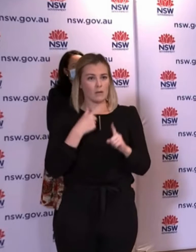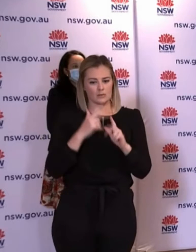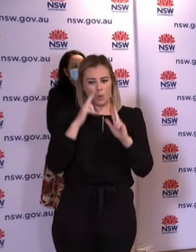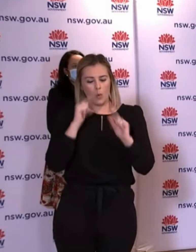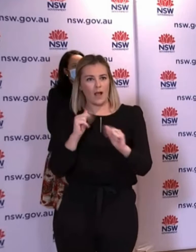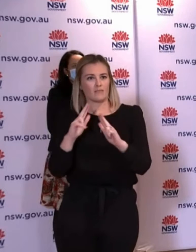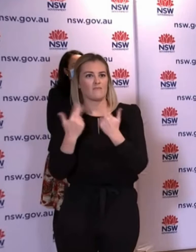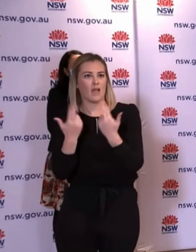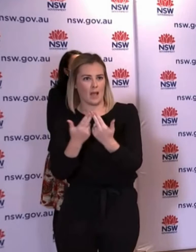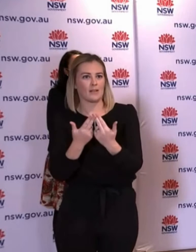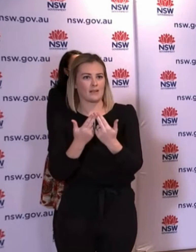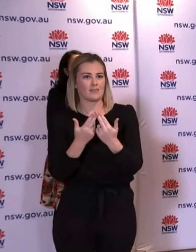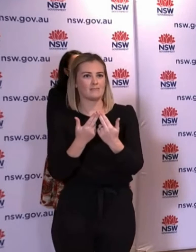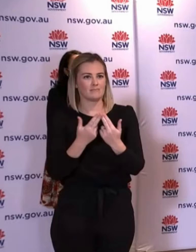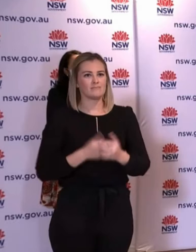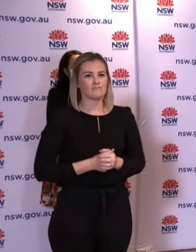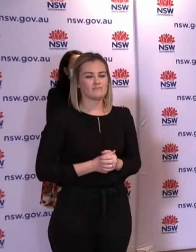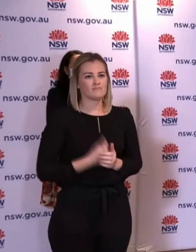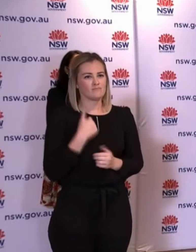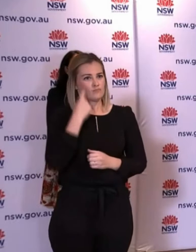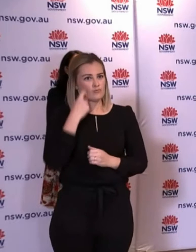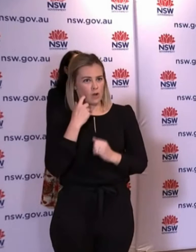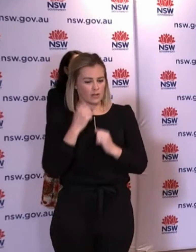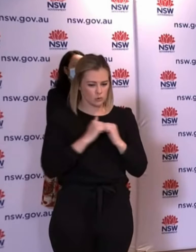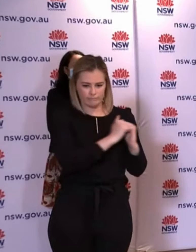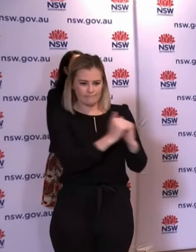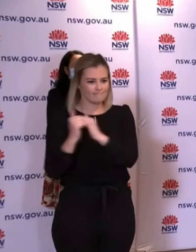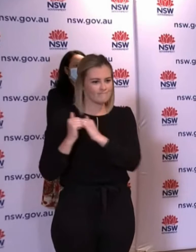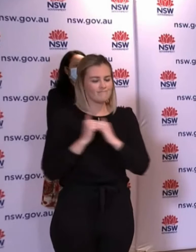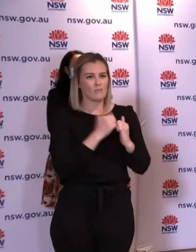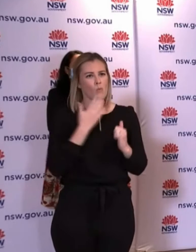our community in New South Wales safe, and indeed in our broader Australian community.